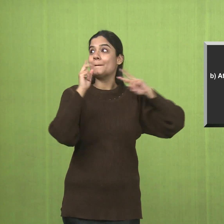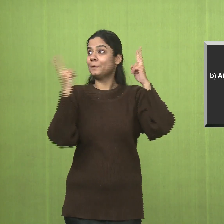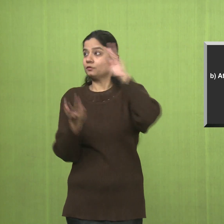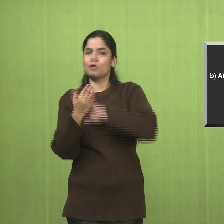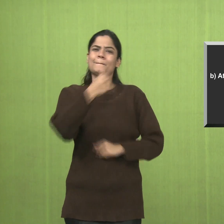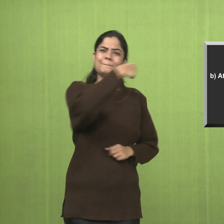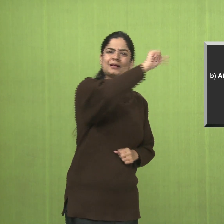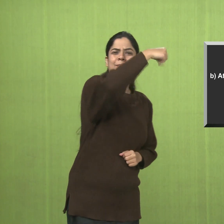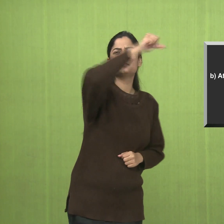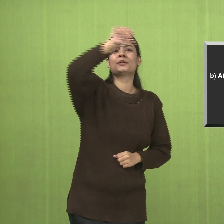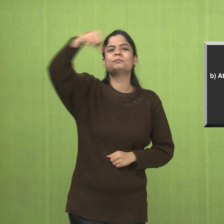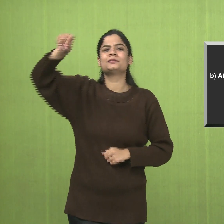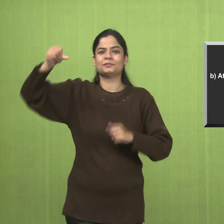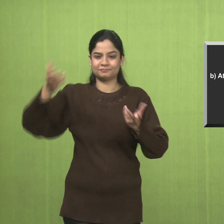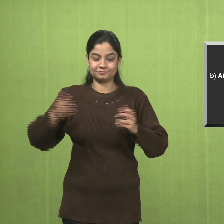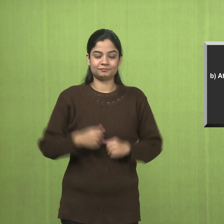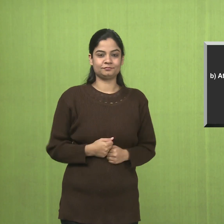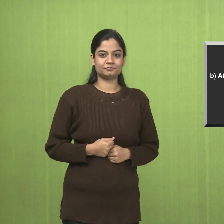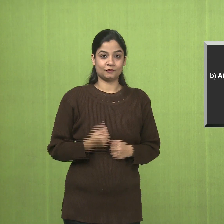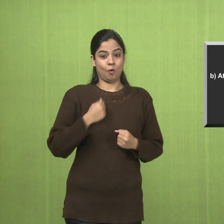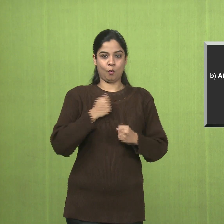in the before. Please turn off all the lights before you're leaving.